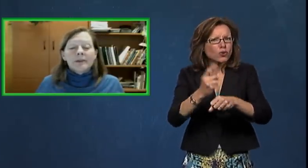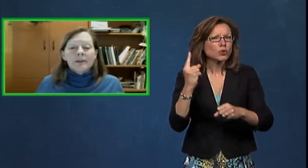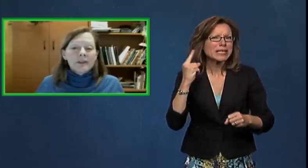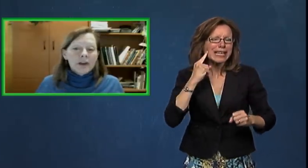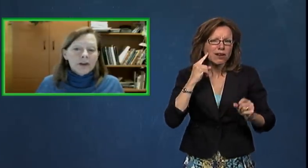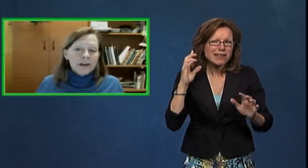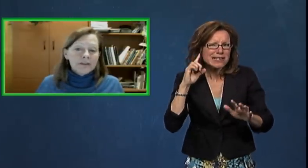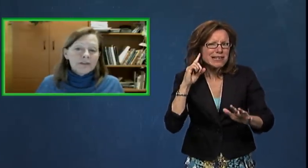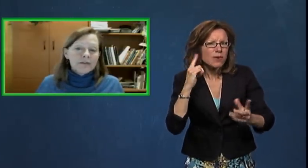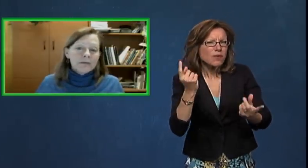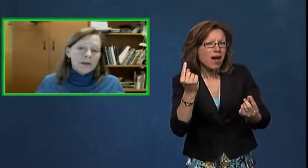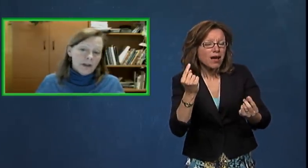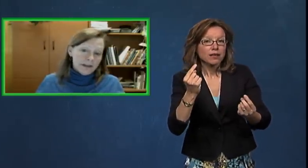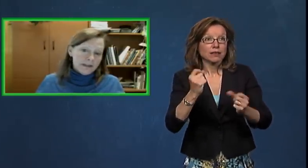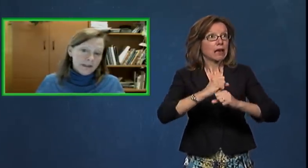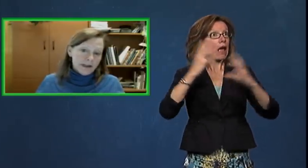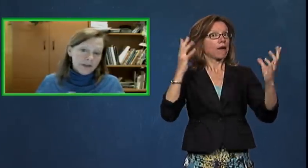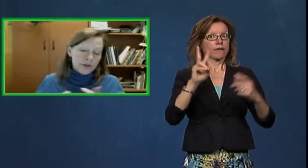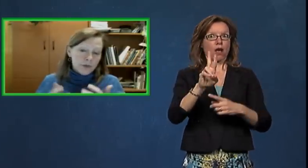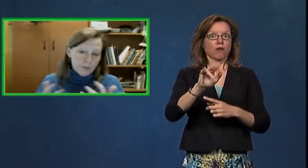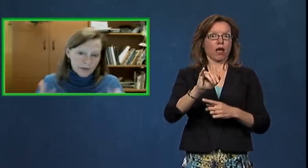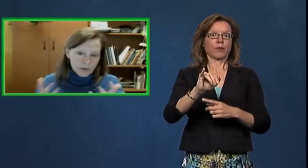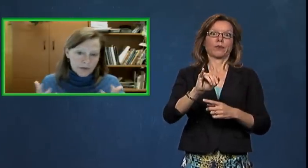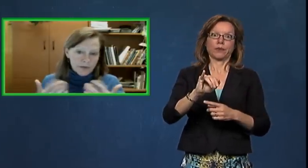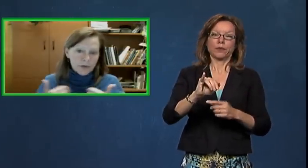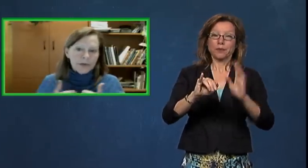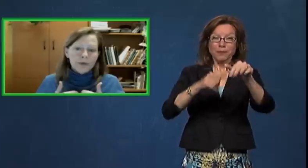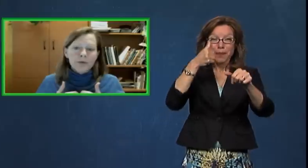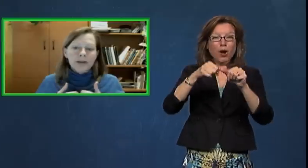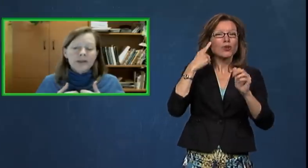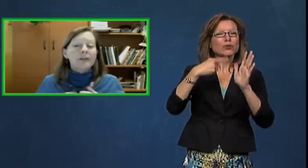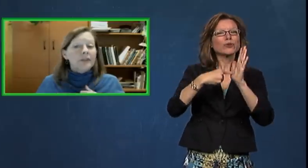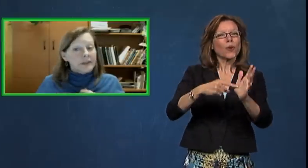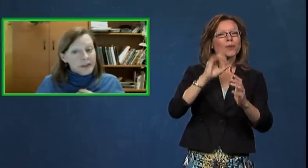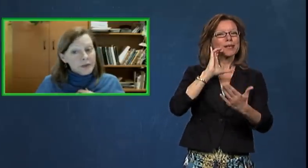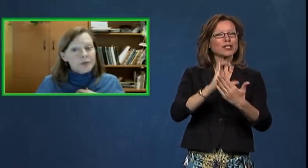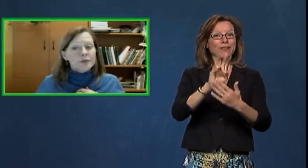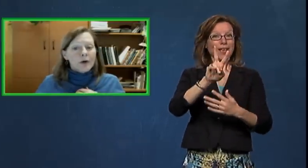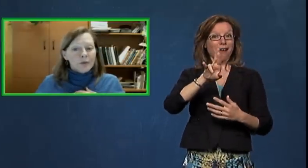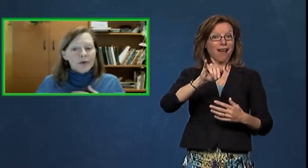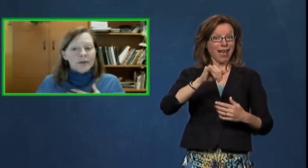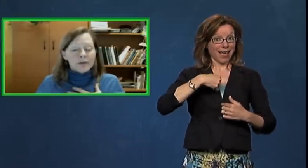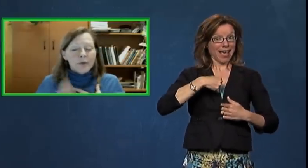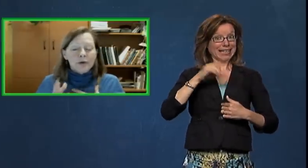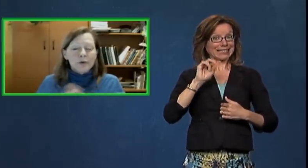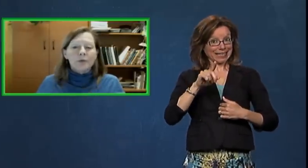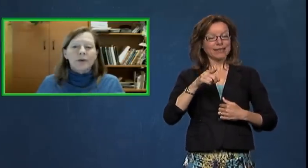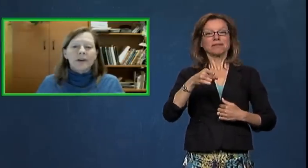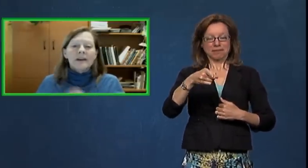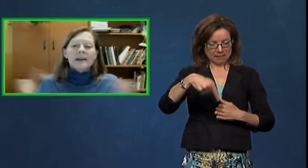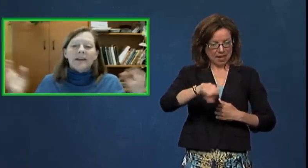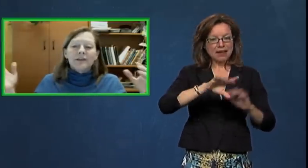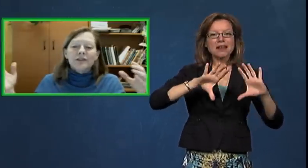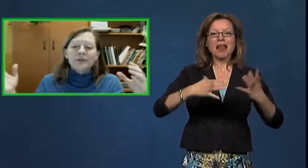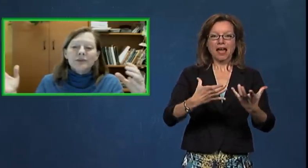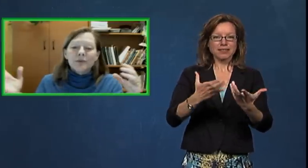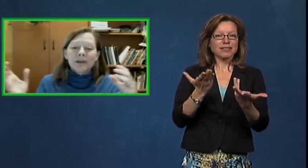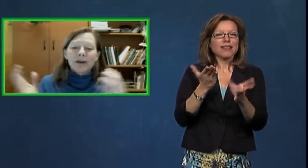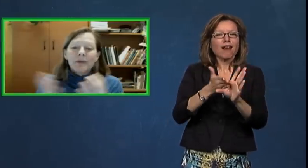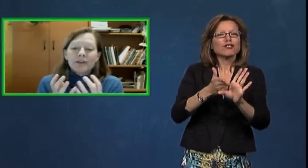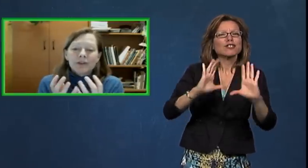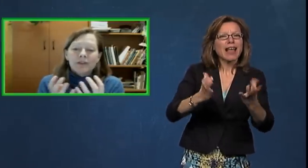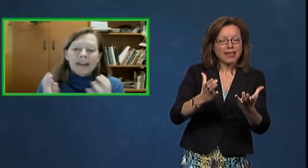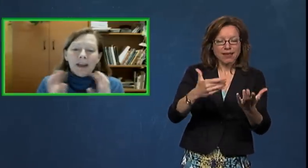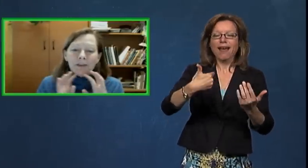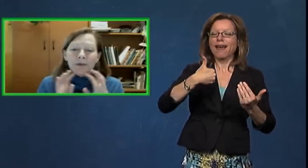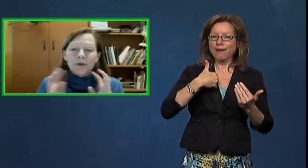In the VRI class that I showed a picture of earlier with myself, they did do small group work. And the students would come